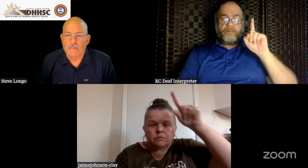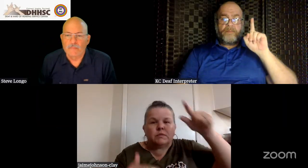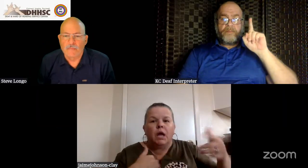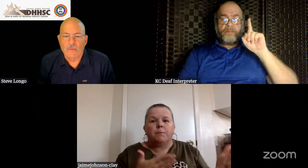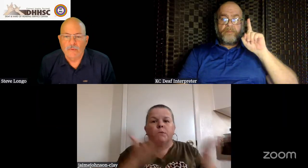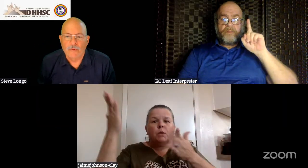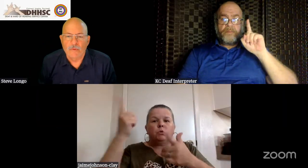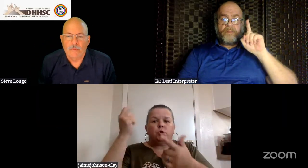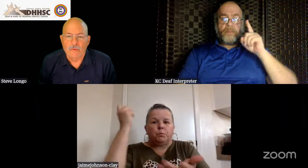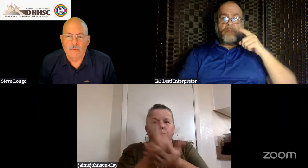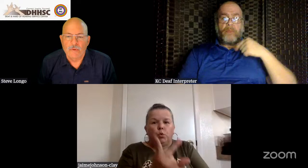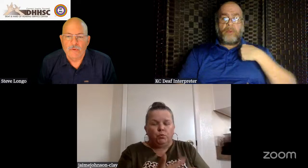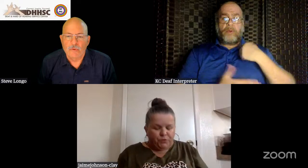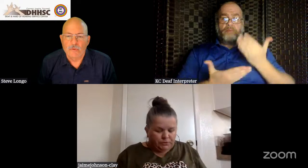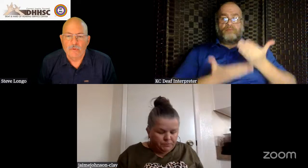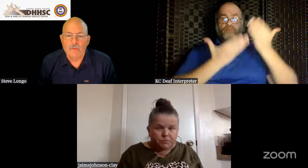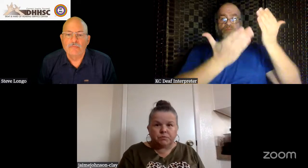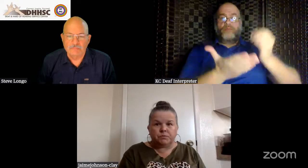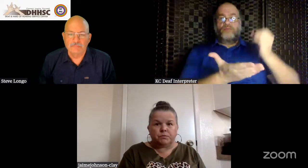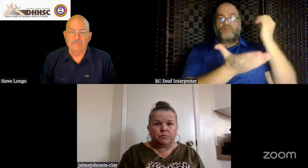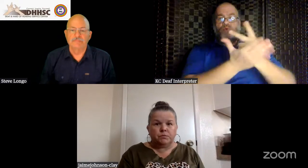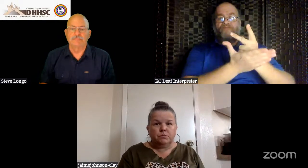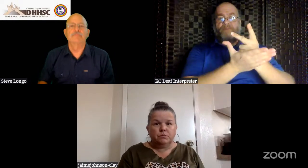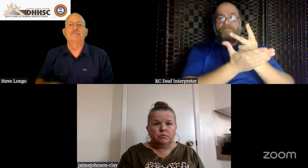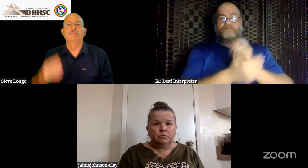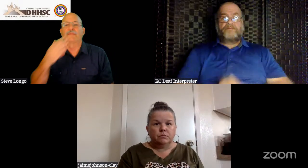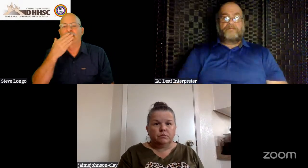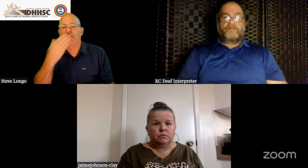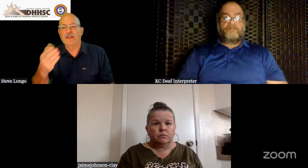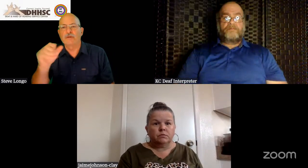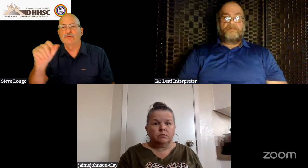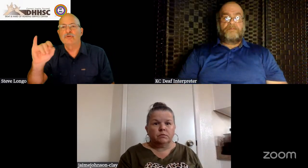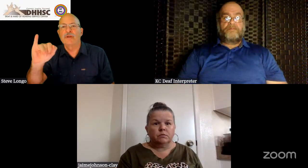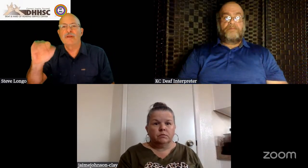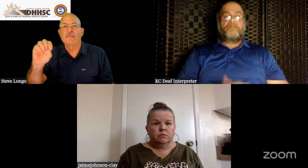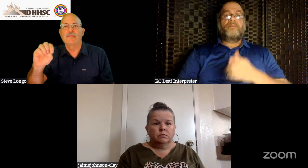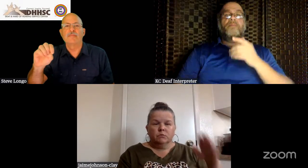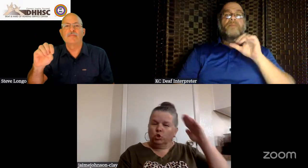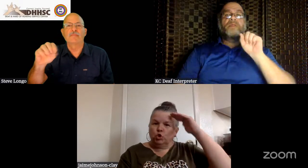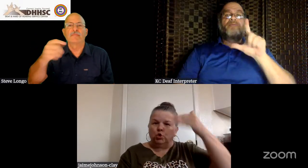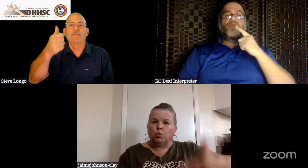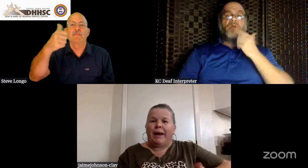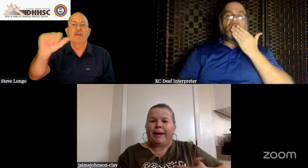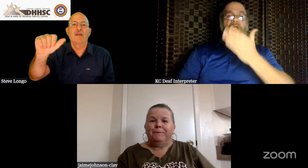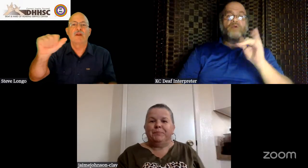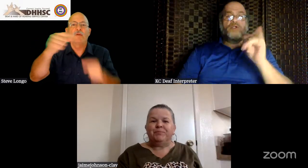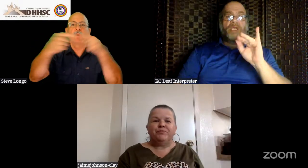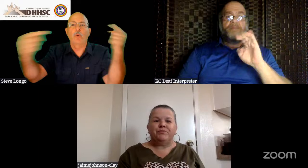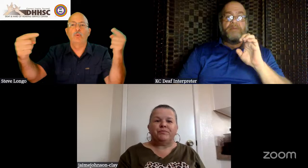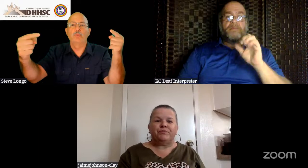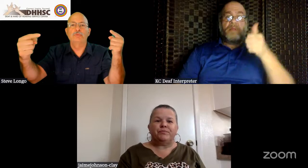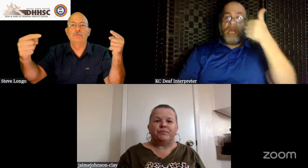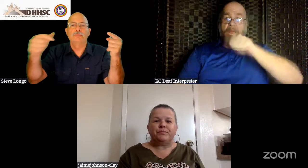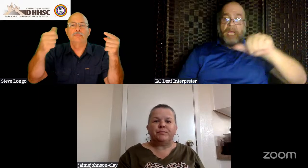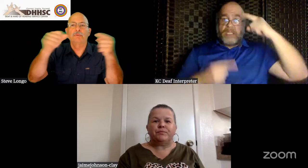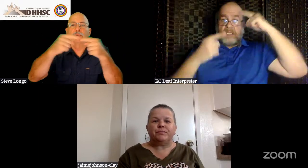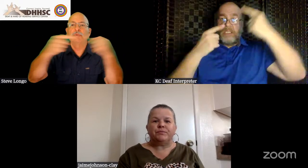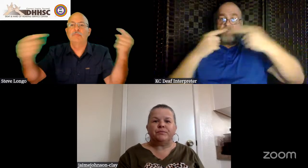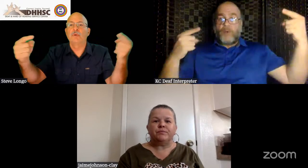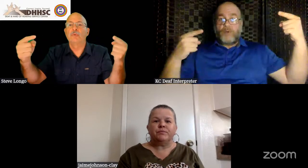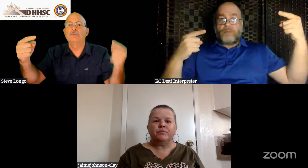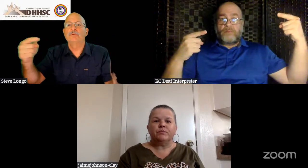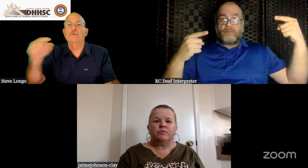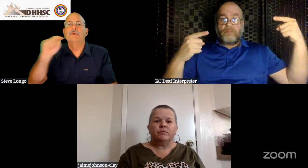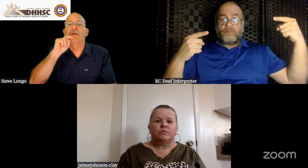Okay, Jamie, I move that we approve the agenda. And Steve is saying thank you for that